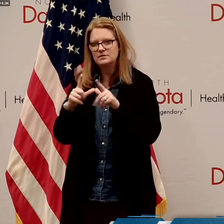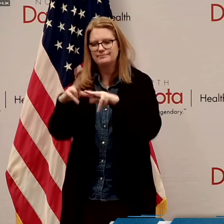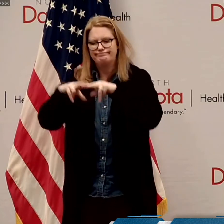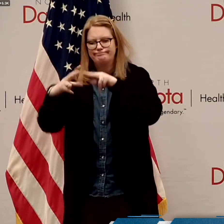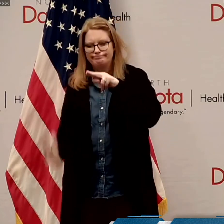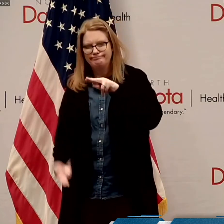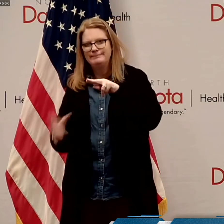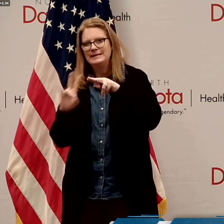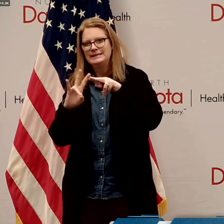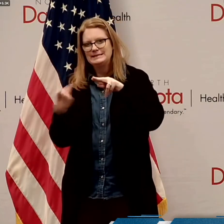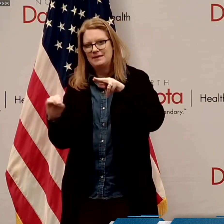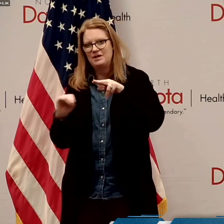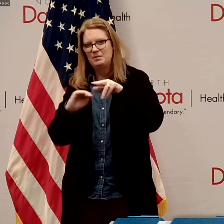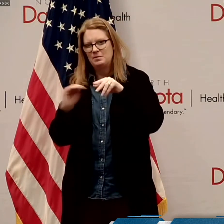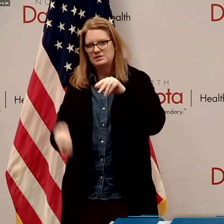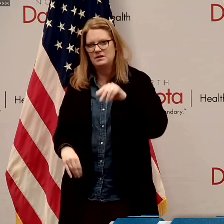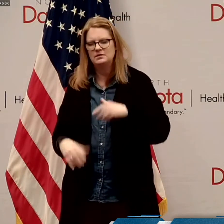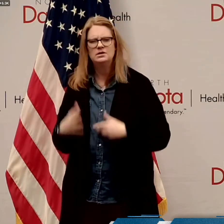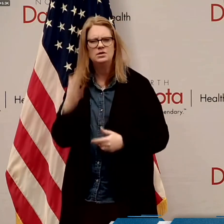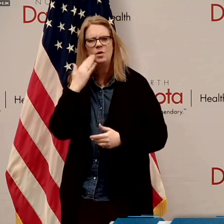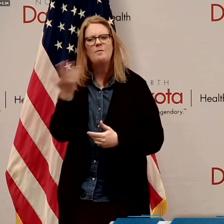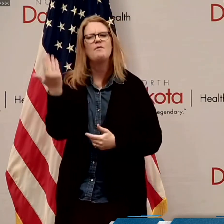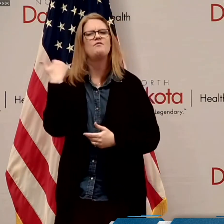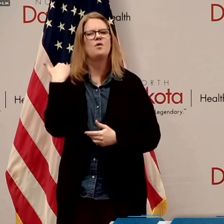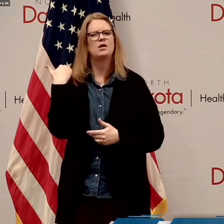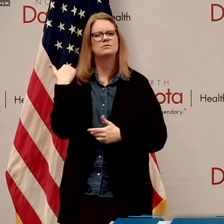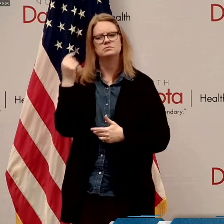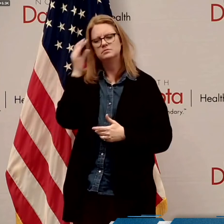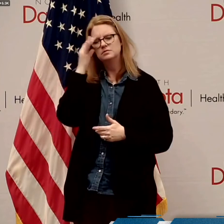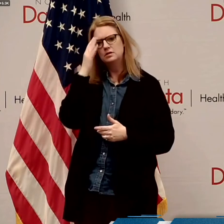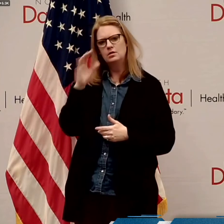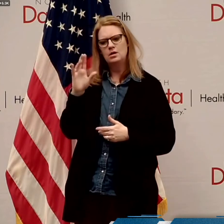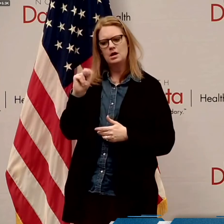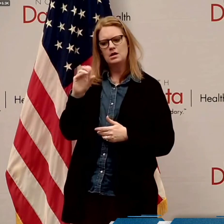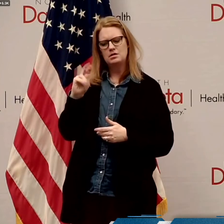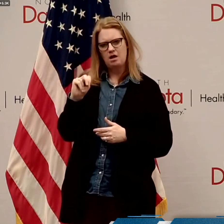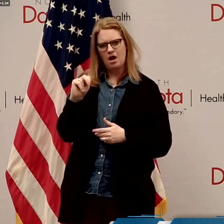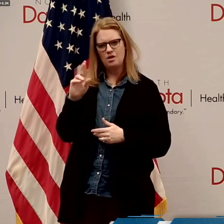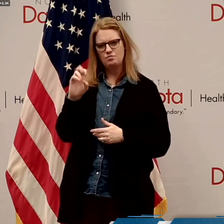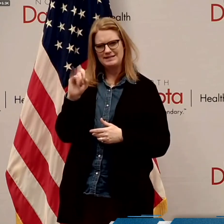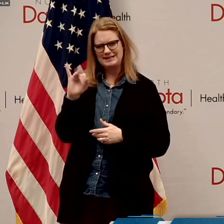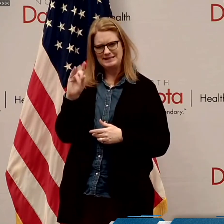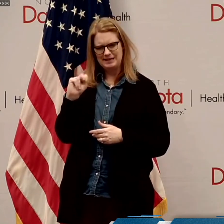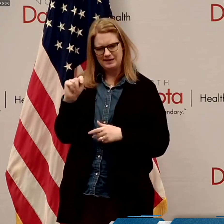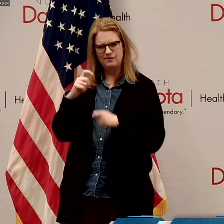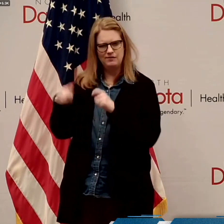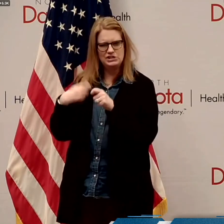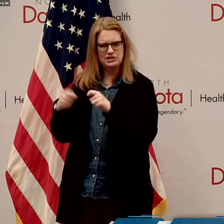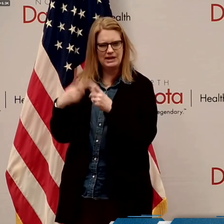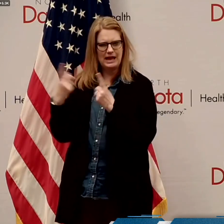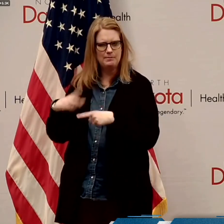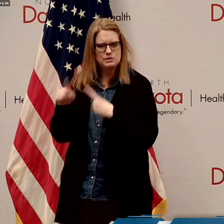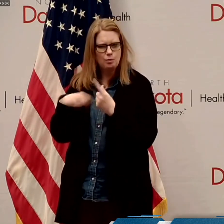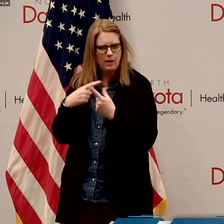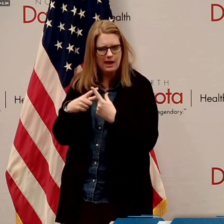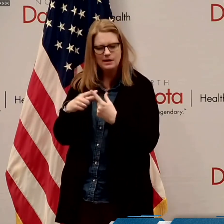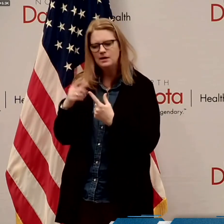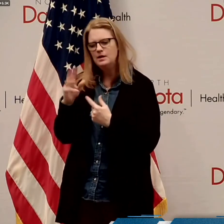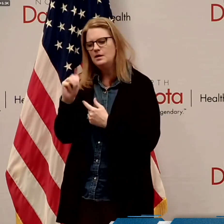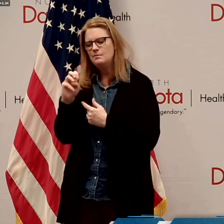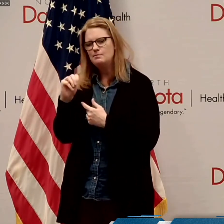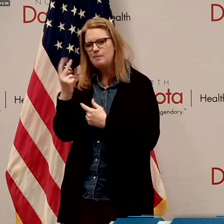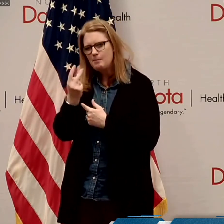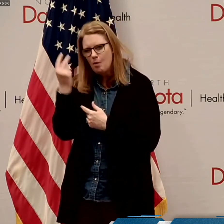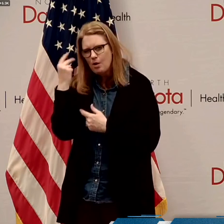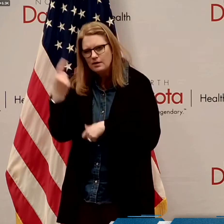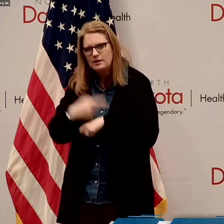year. In the past years, the majority of non-resident fishing does not take place until Memorial Day and Labor Day. So between now